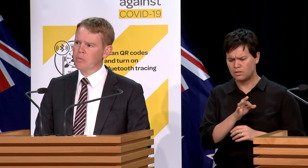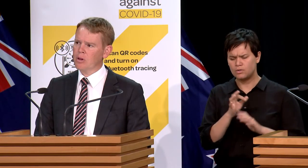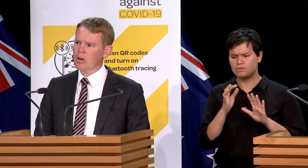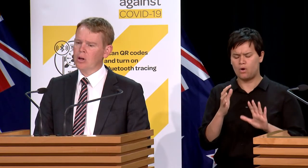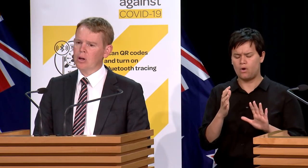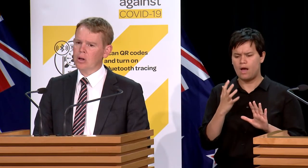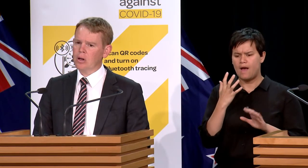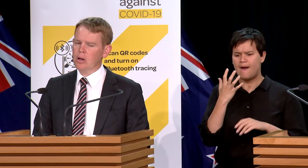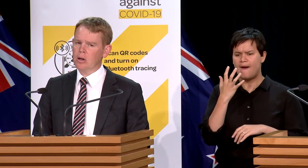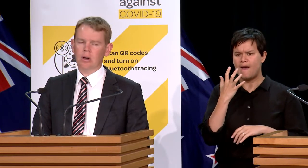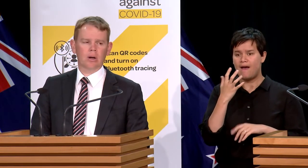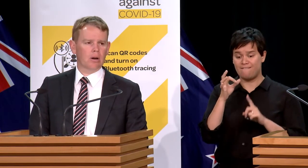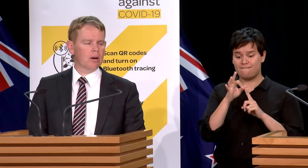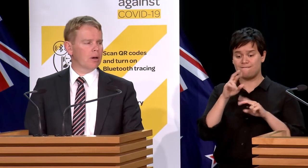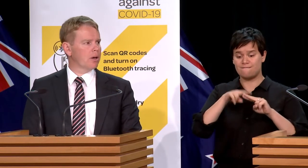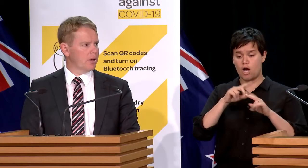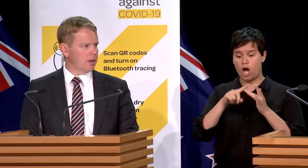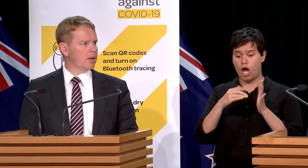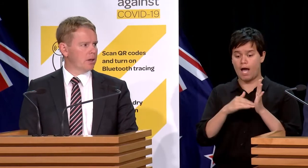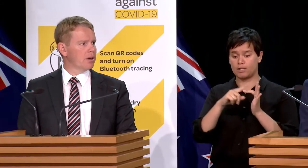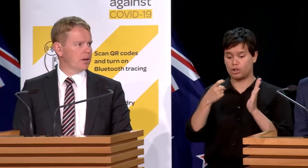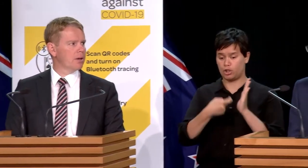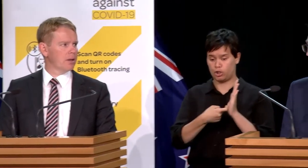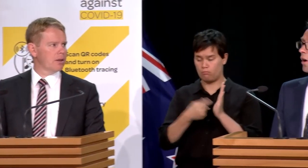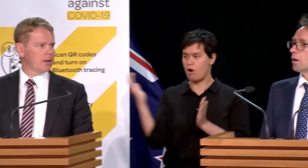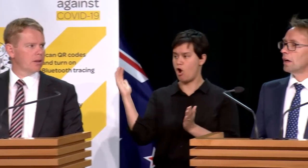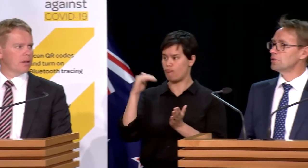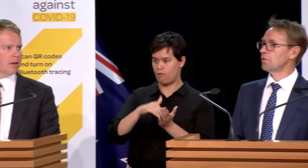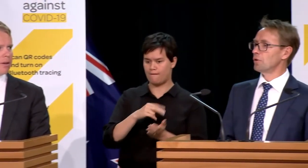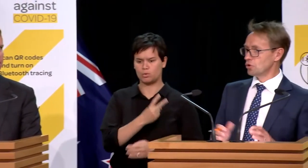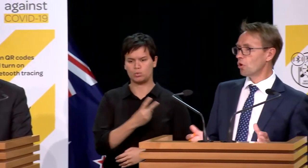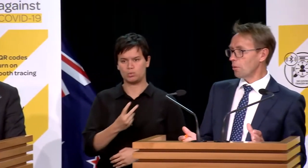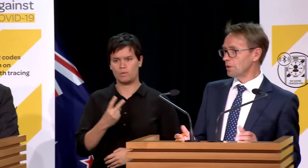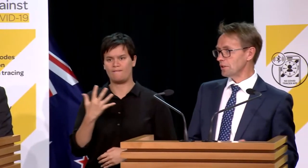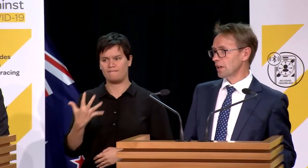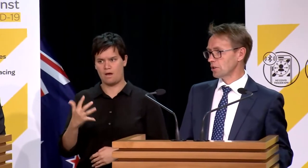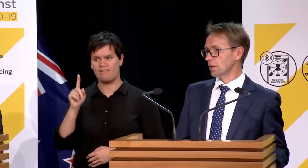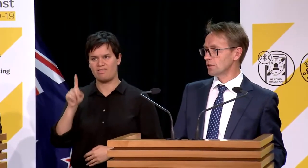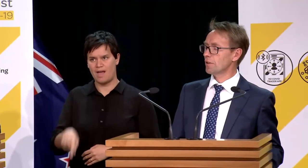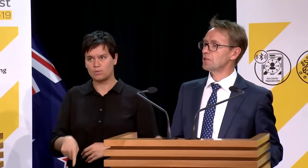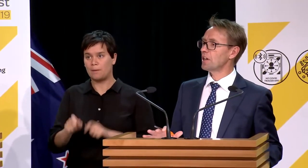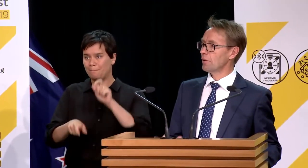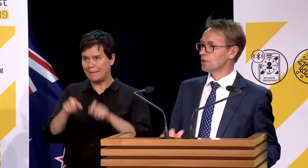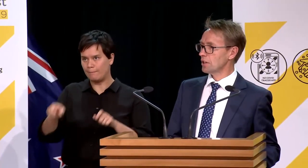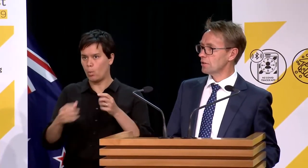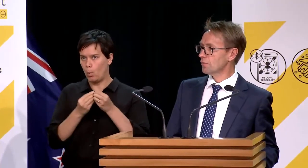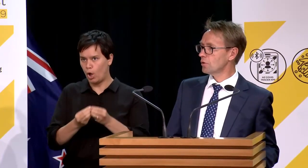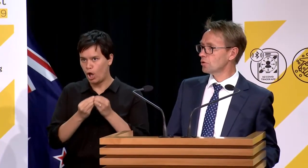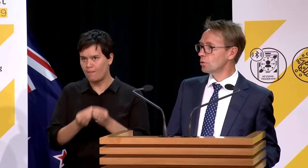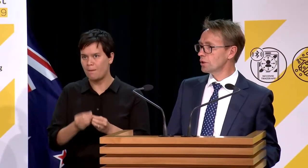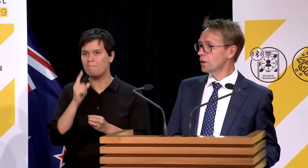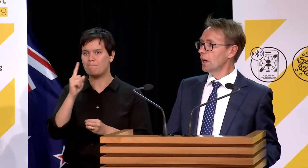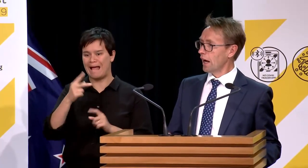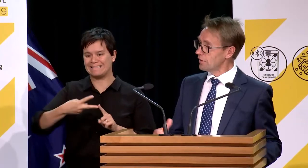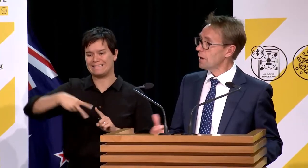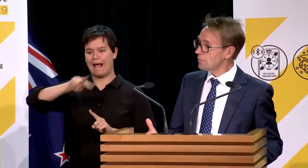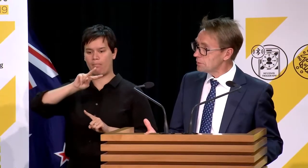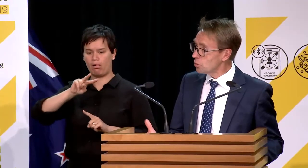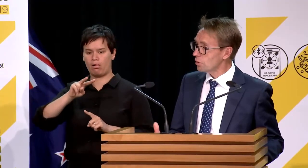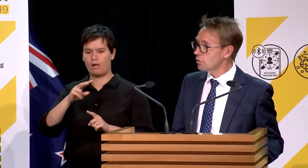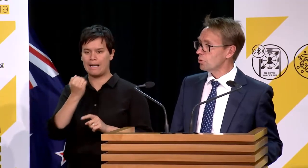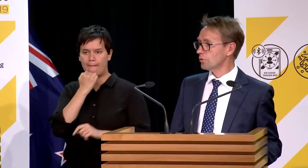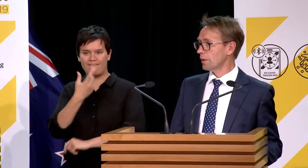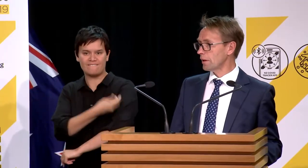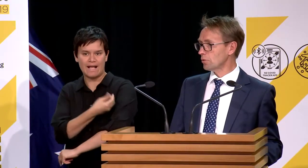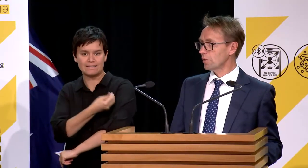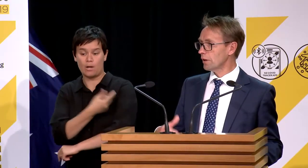doses in the first quarter. As the first drop, yes, actually. So that's guaranteed in the first quarter, and there may be